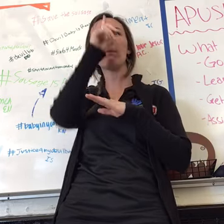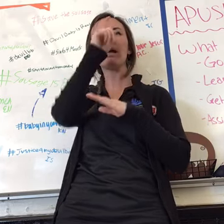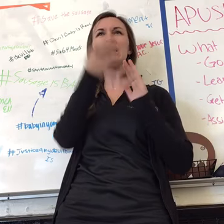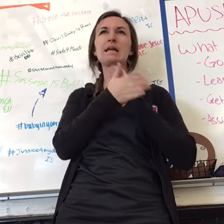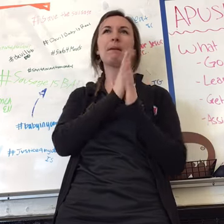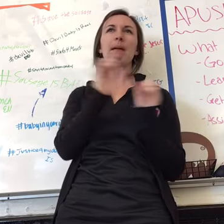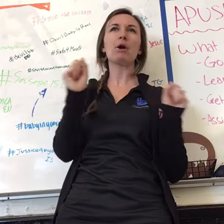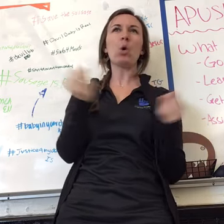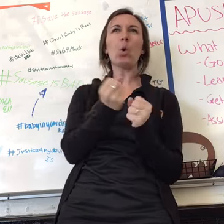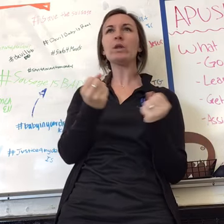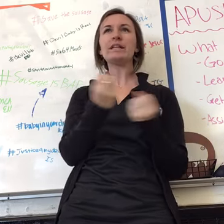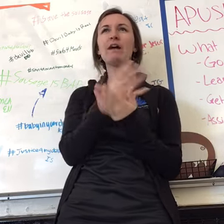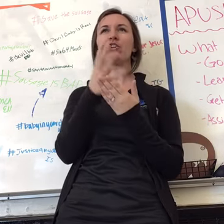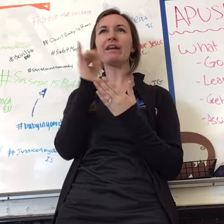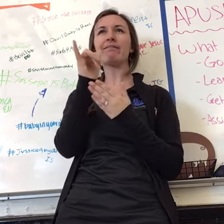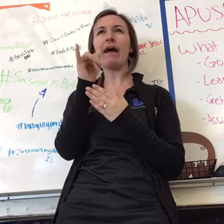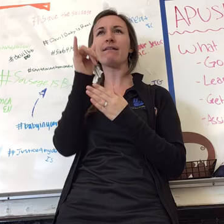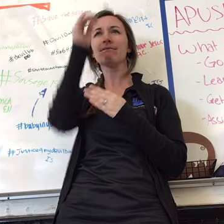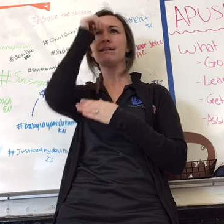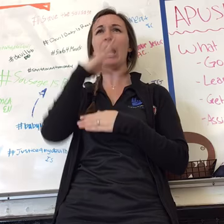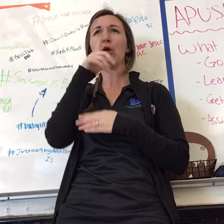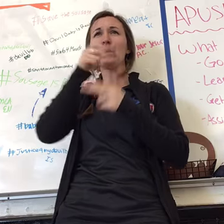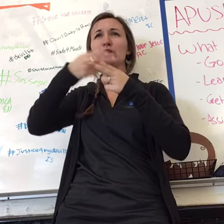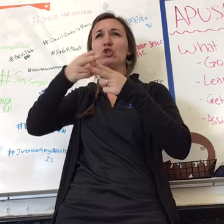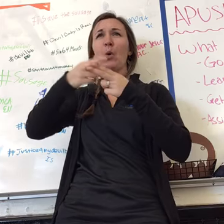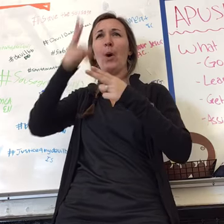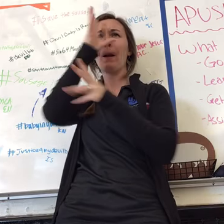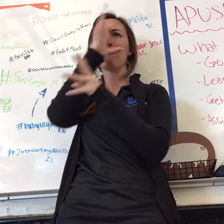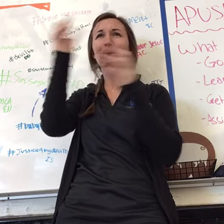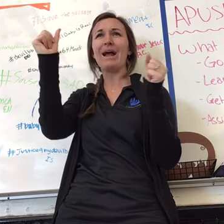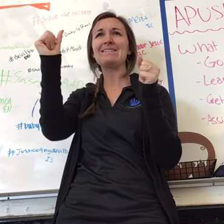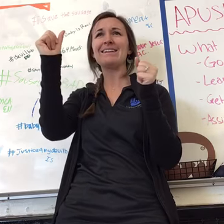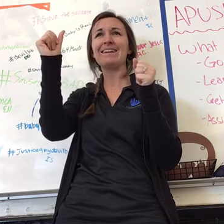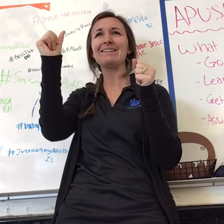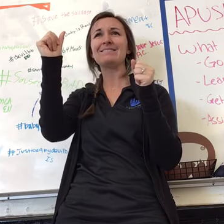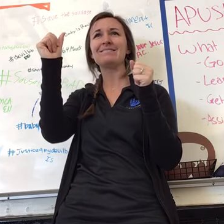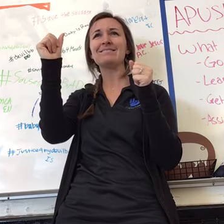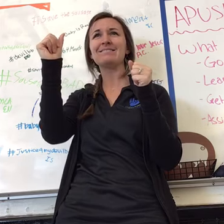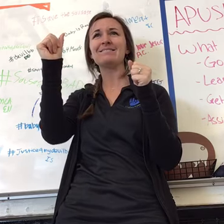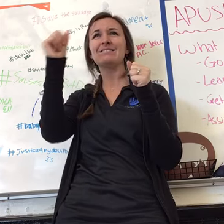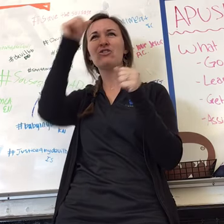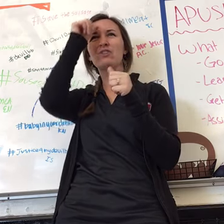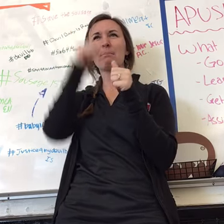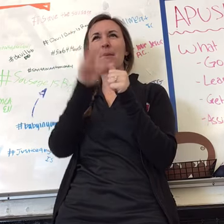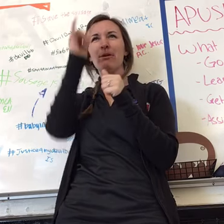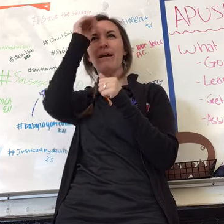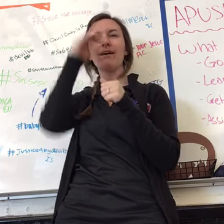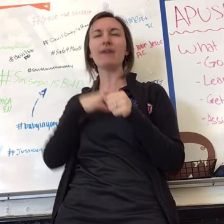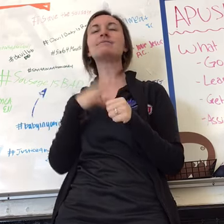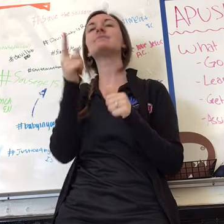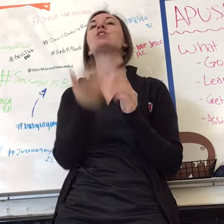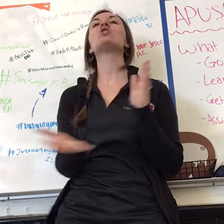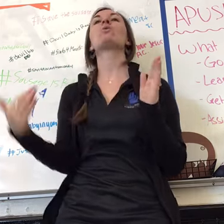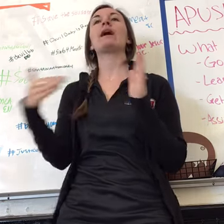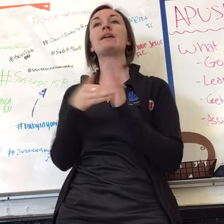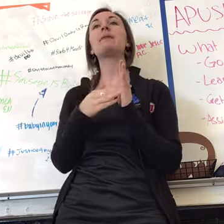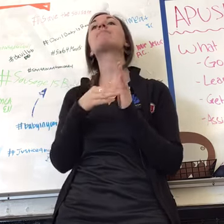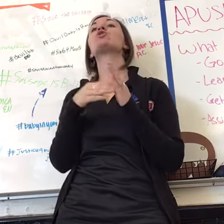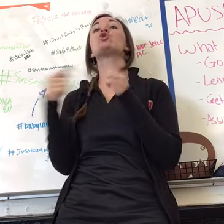like that. That is that guy because he fought in this battle at Tippecanoe. Basically, it's, again, conflict over land. It's the same thing